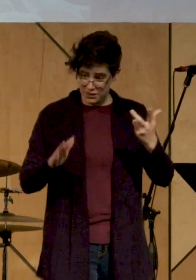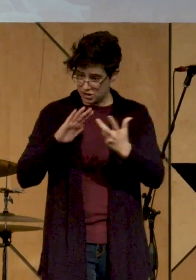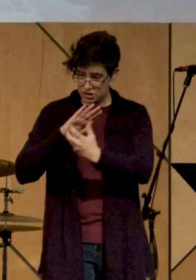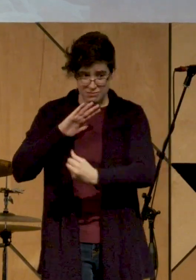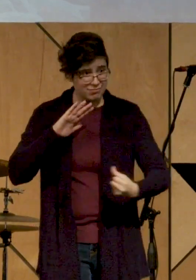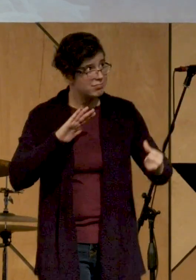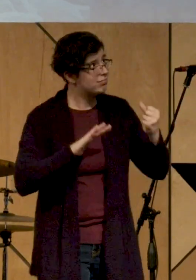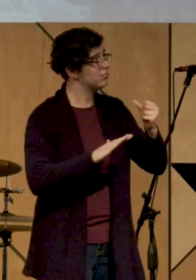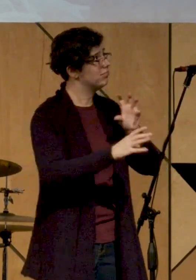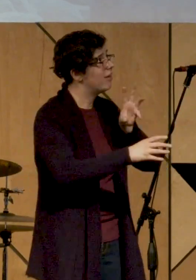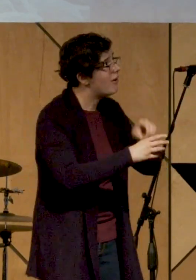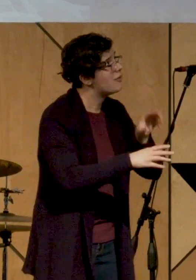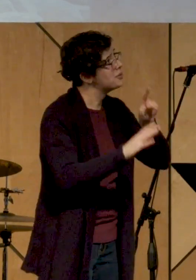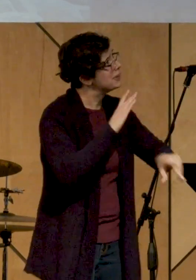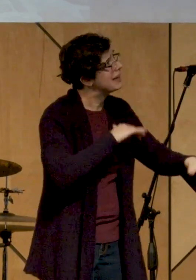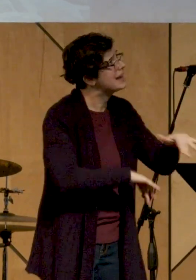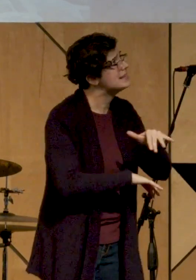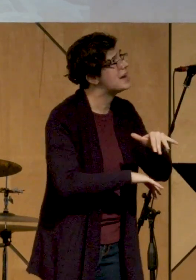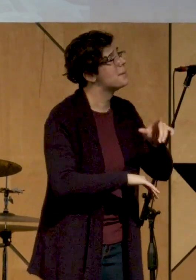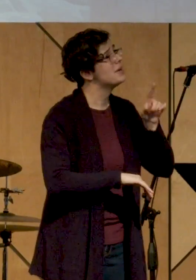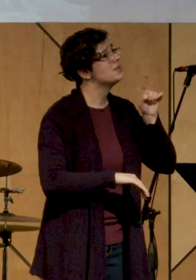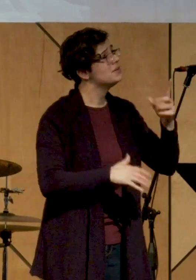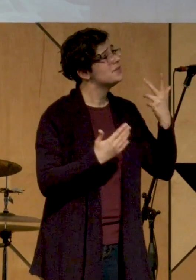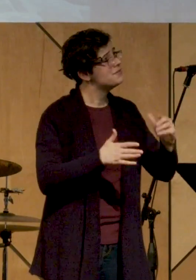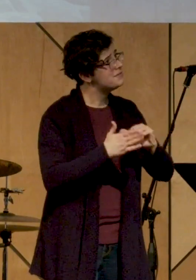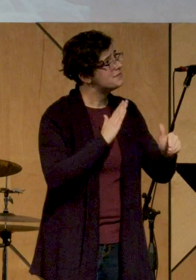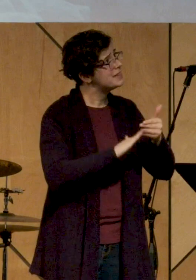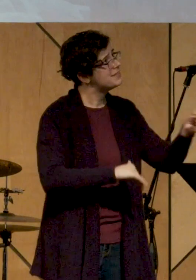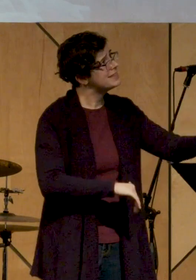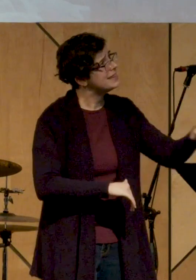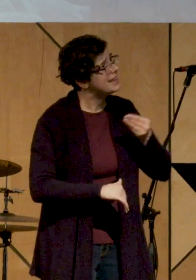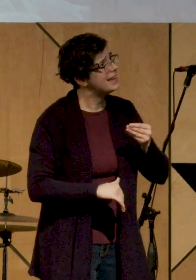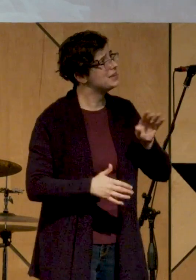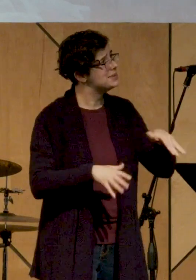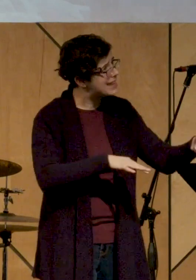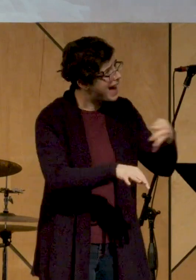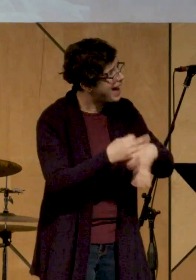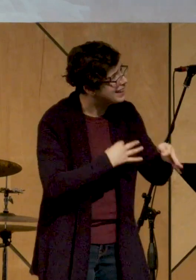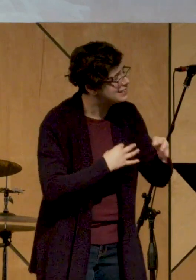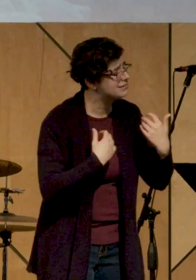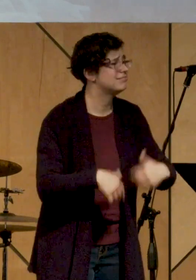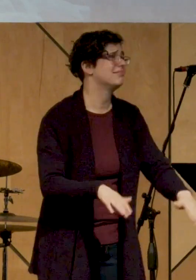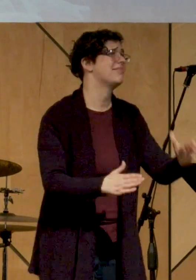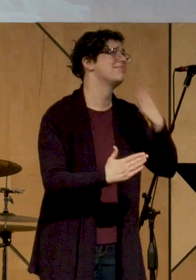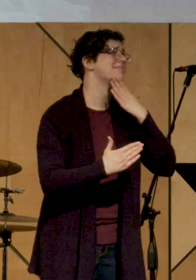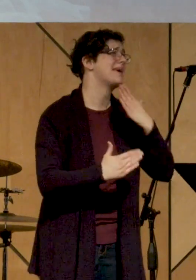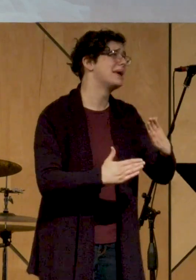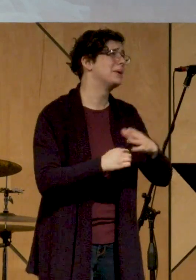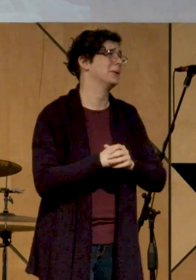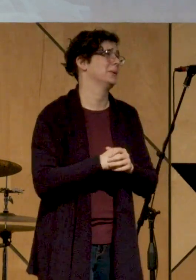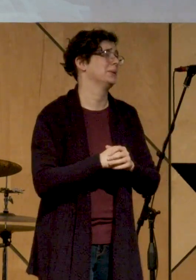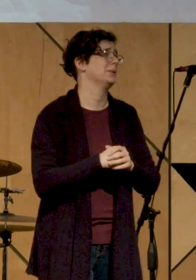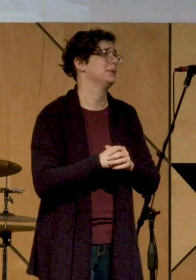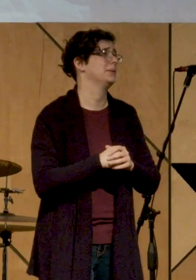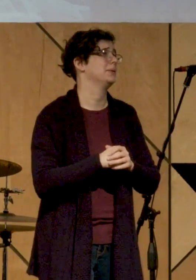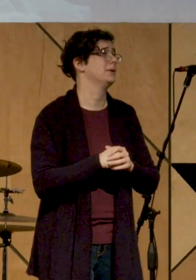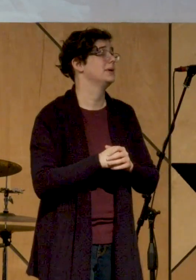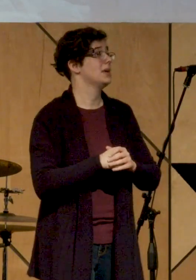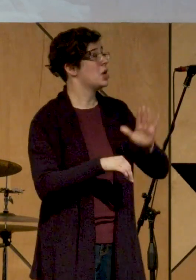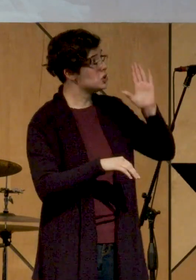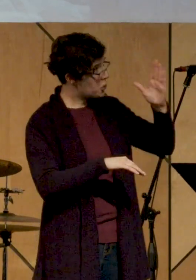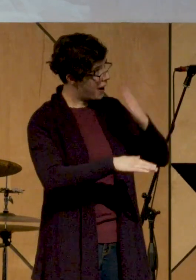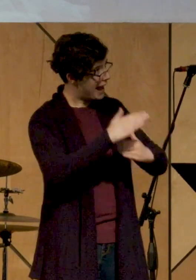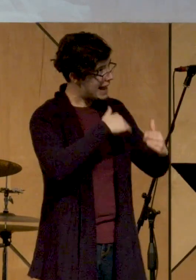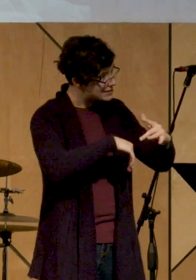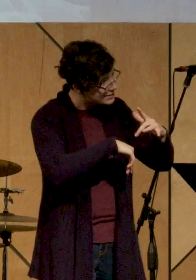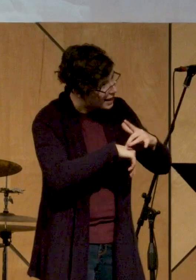into light. You have transferred me, redeemed me, forgiven me. Thank you. Jesus, your hand is at work